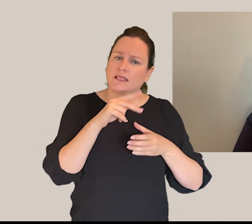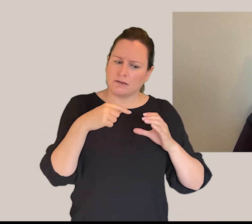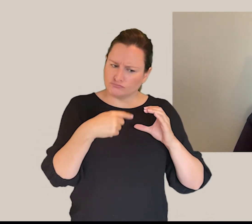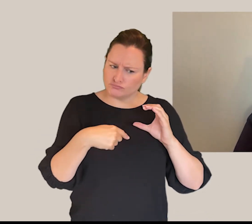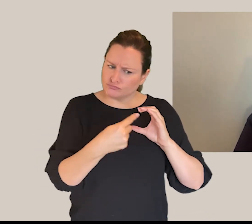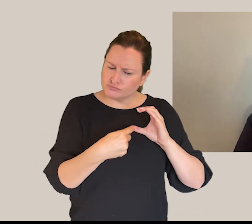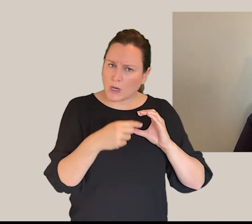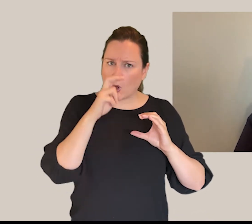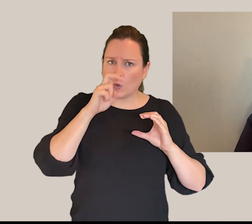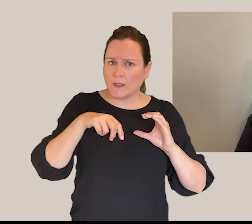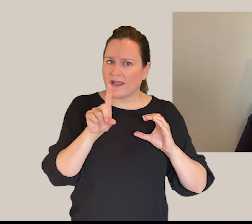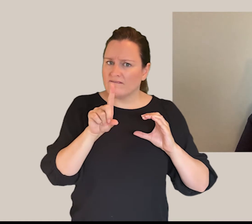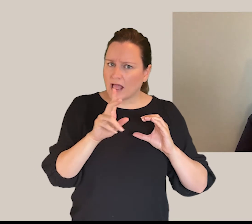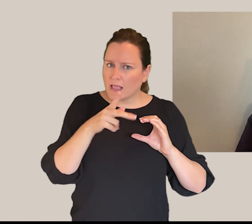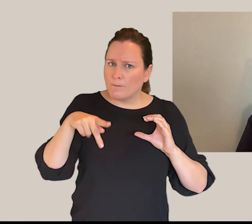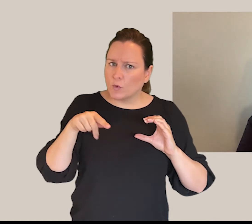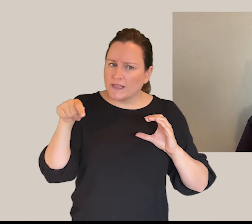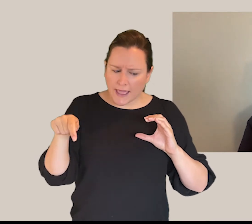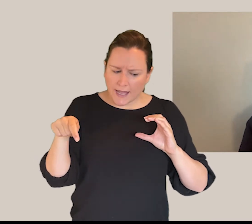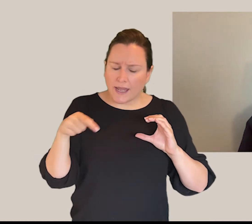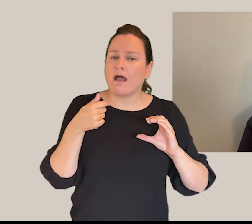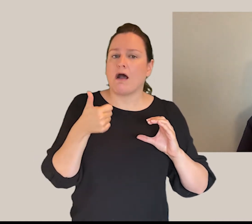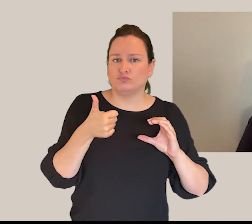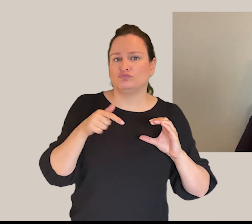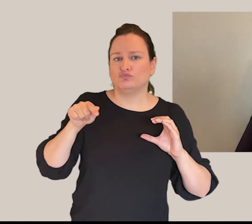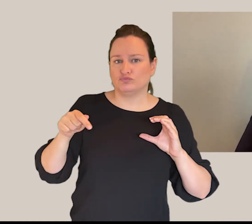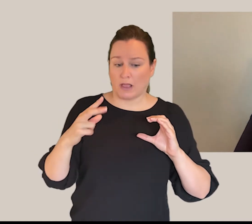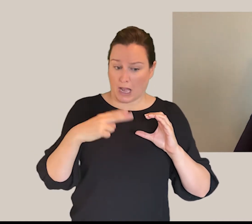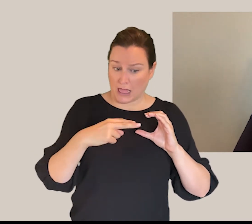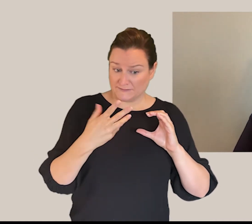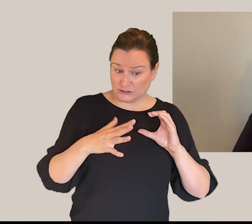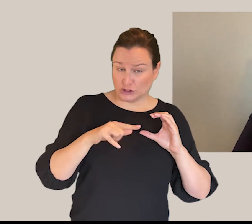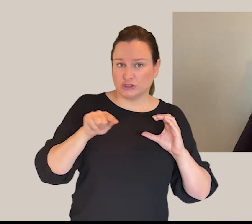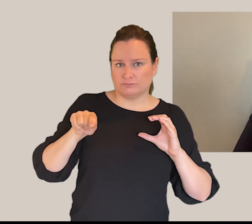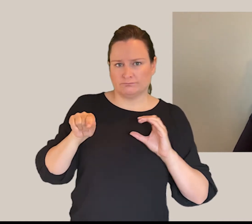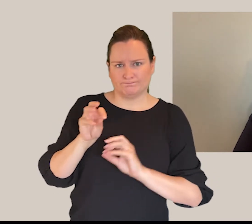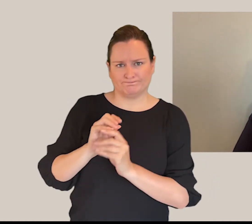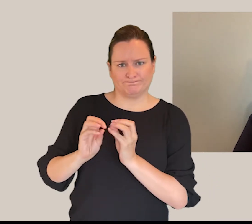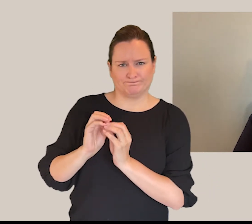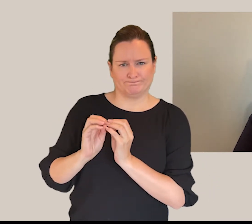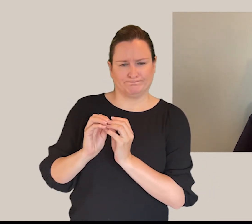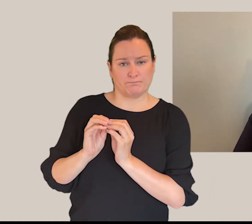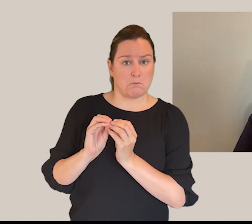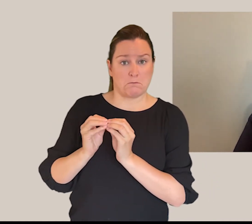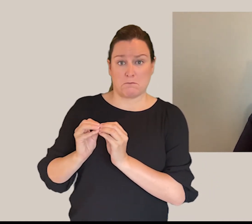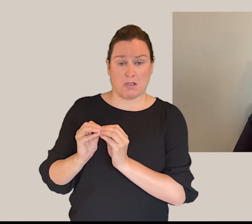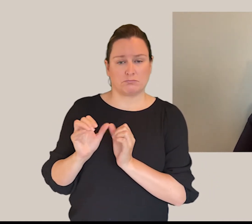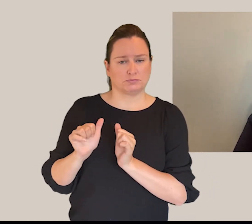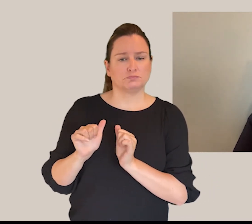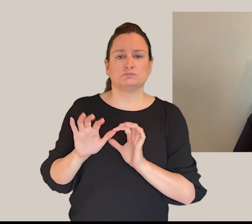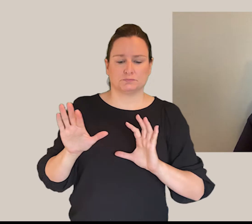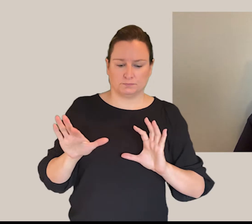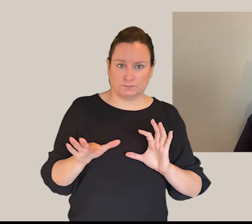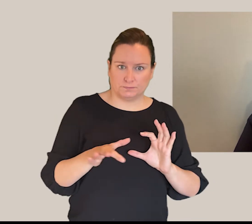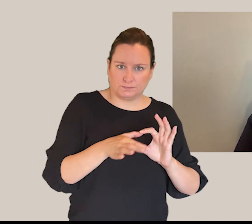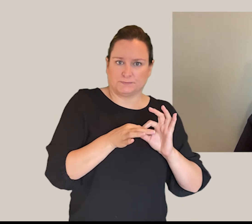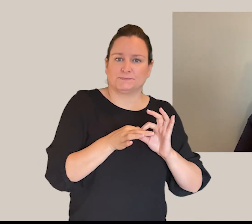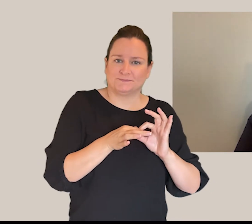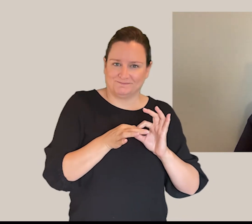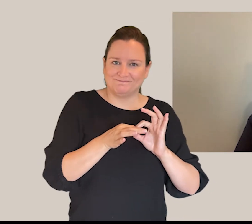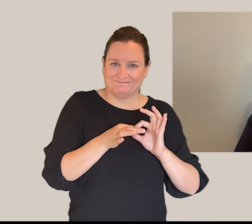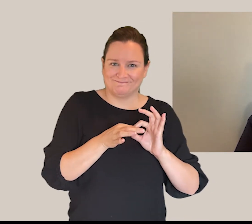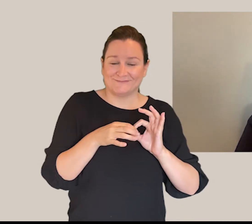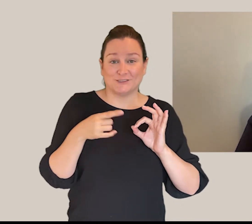create the protein that is dictated by that manual. Once the RNA containing instructions about